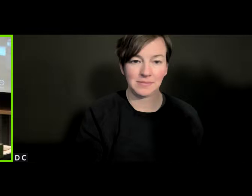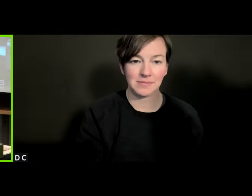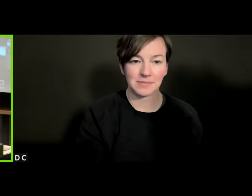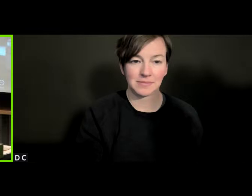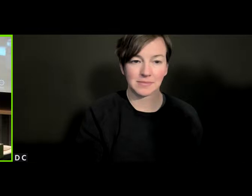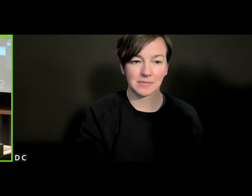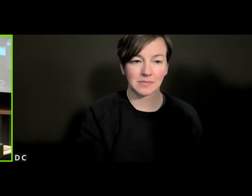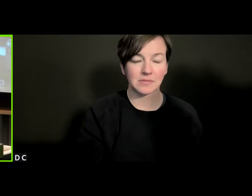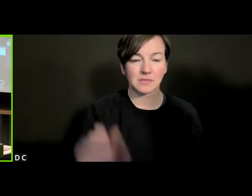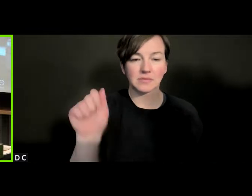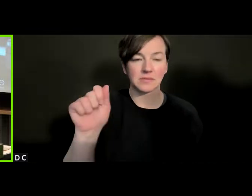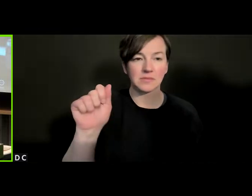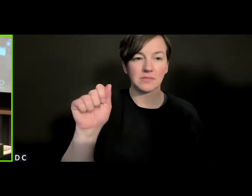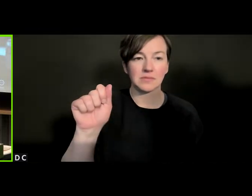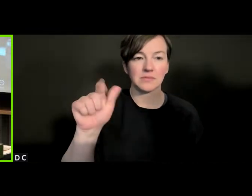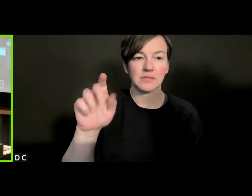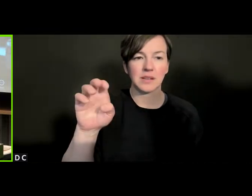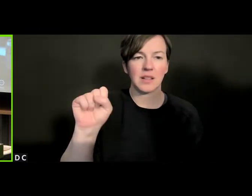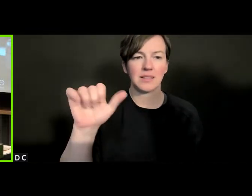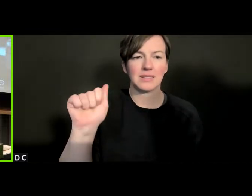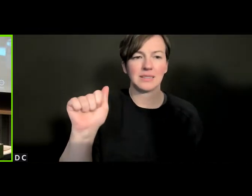Lisa Wright.